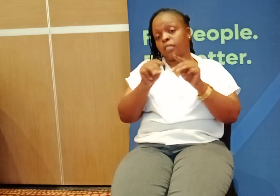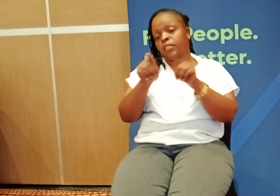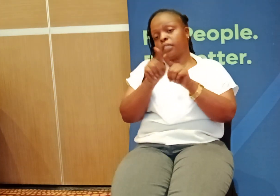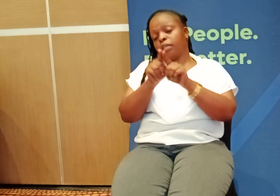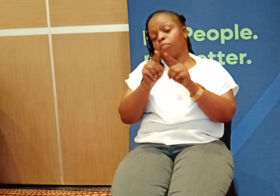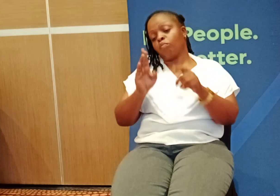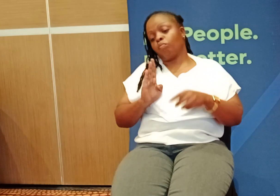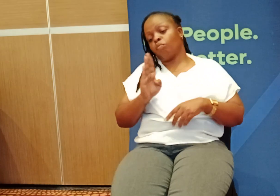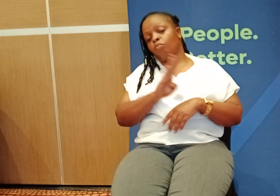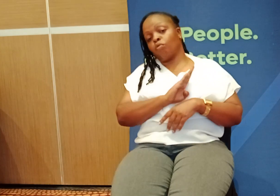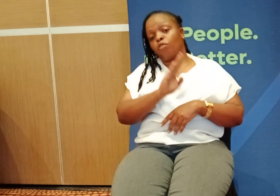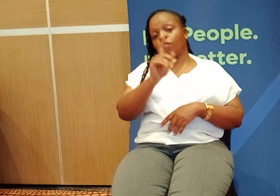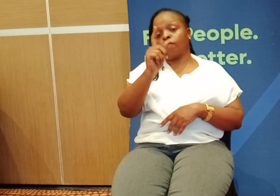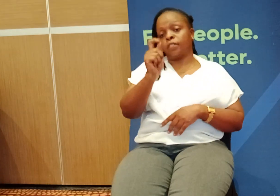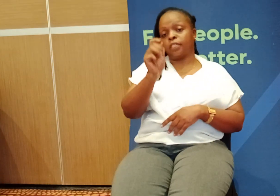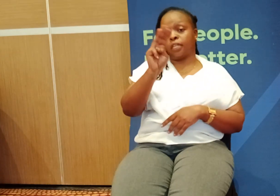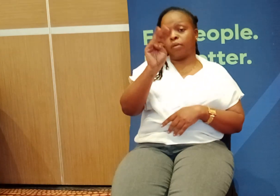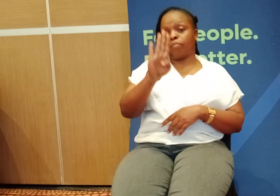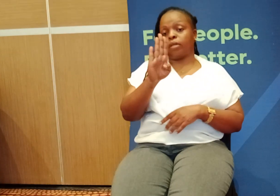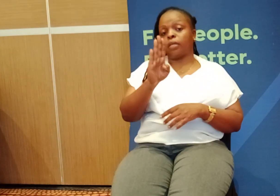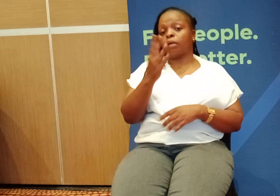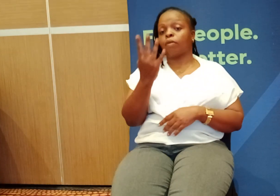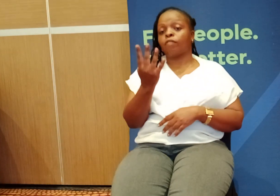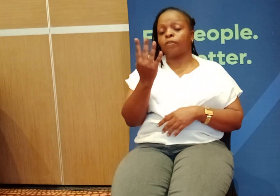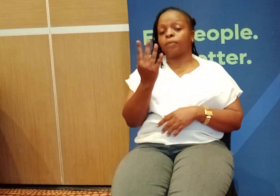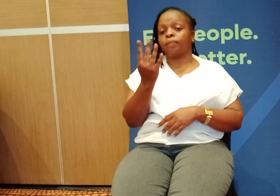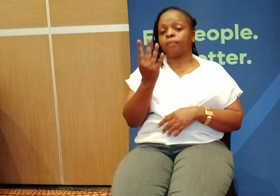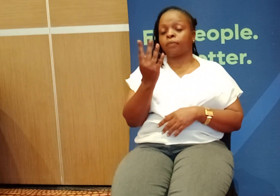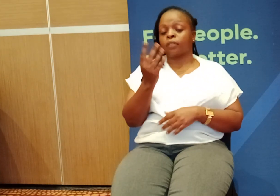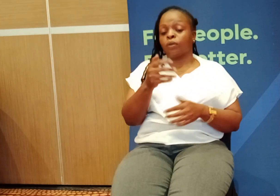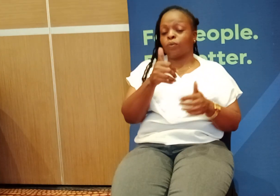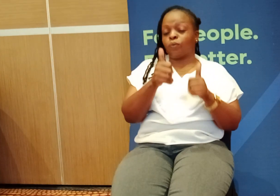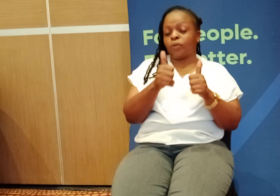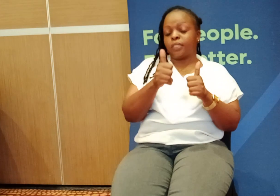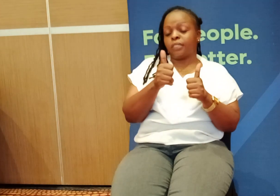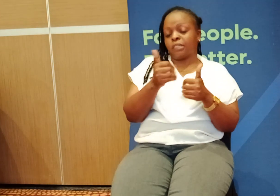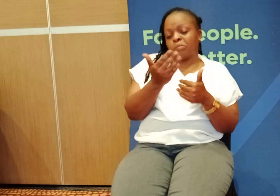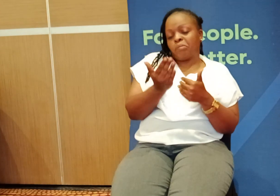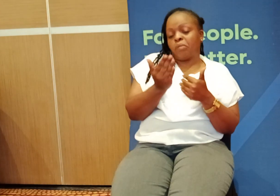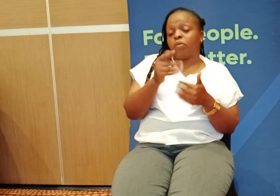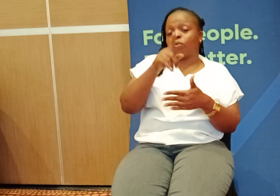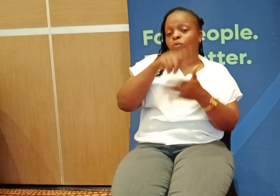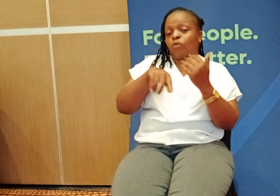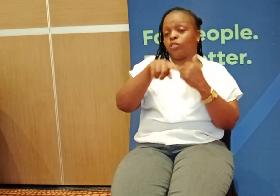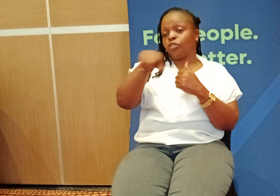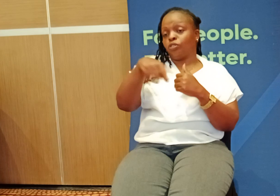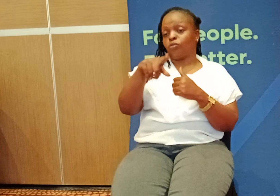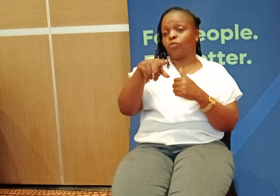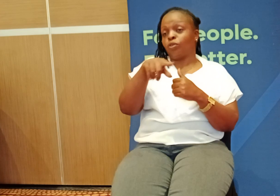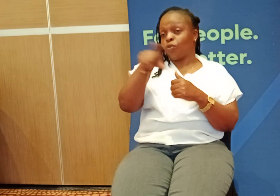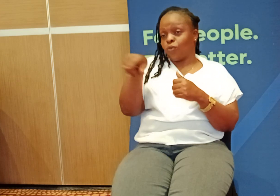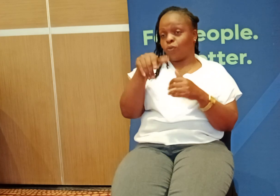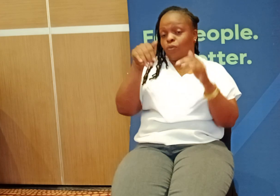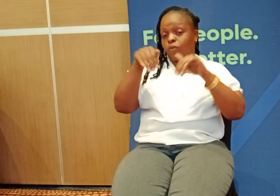TMB. Number 4, which is probably what you were waiting for,